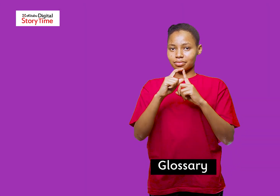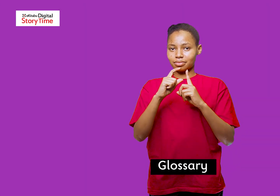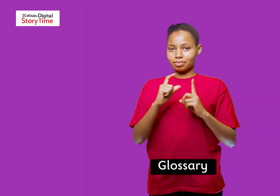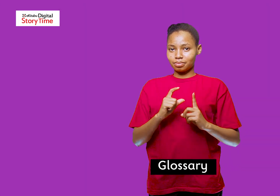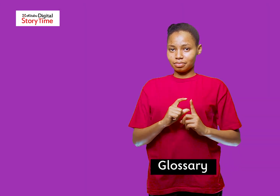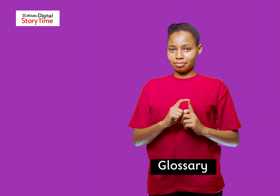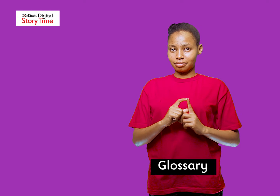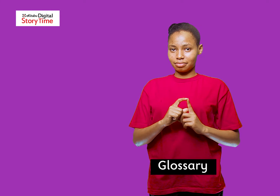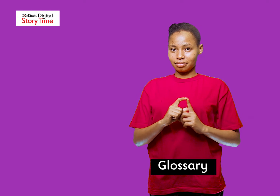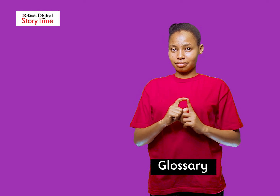Glossary.